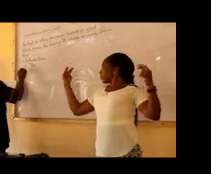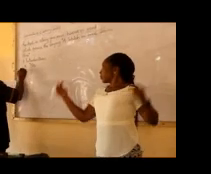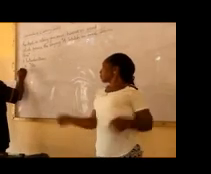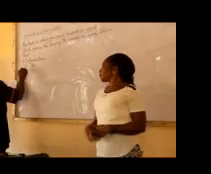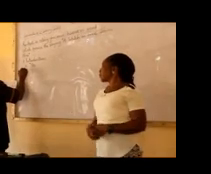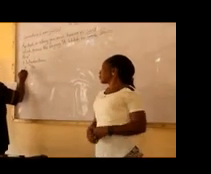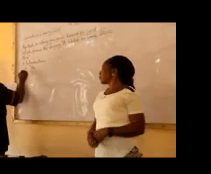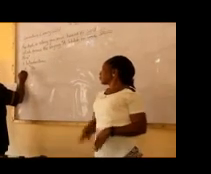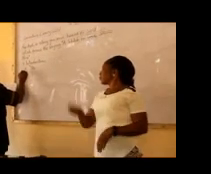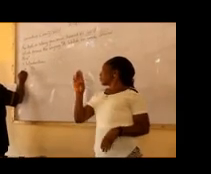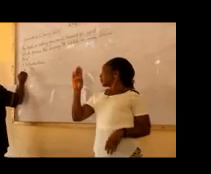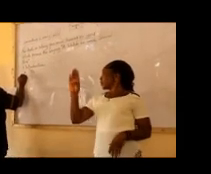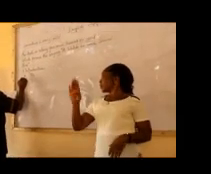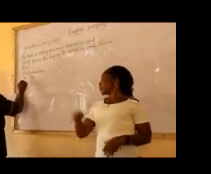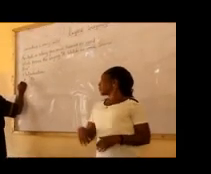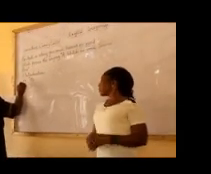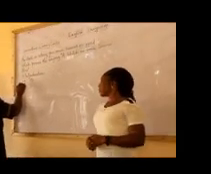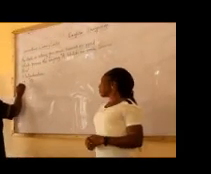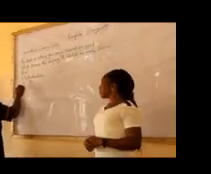B,